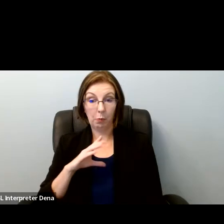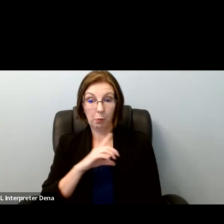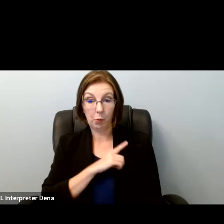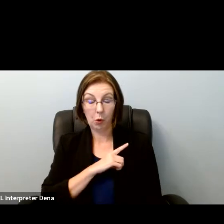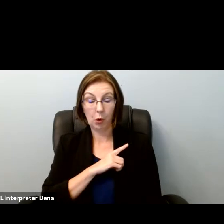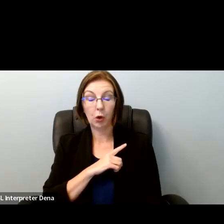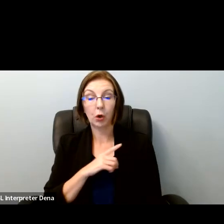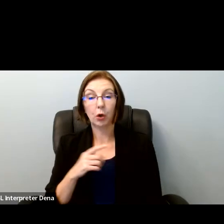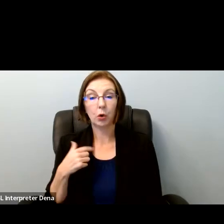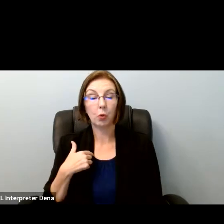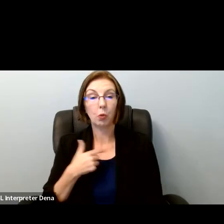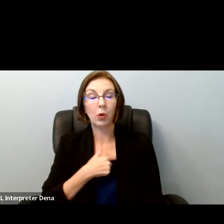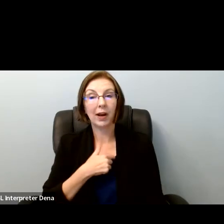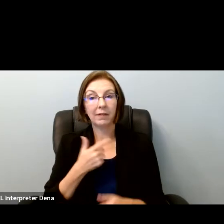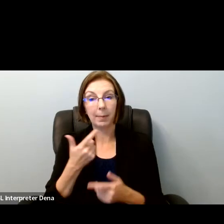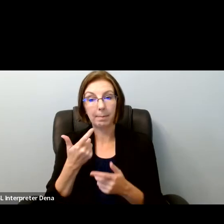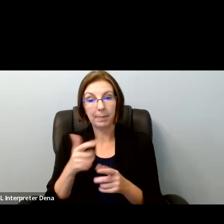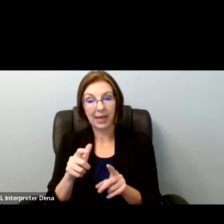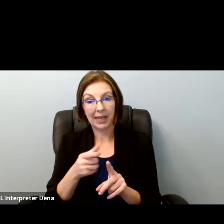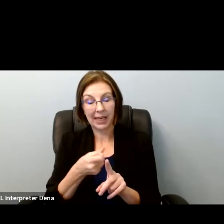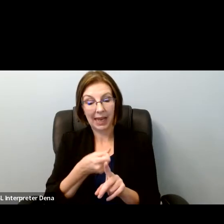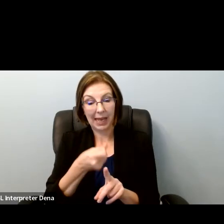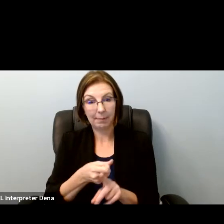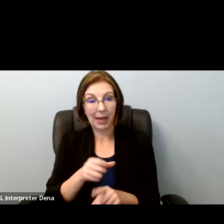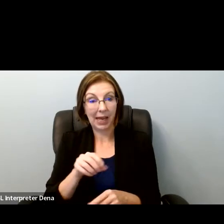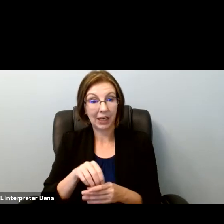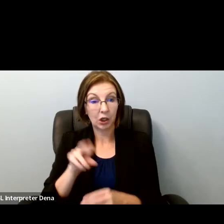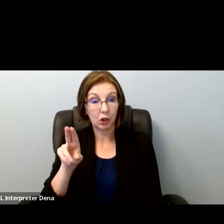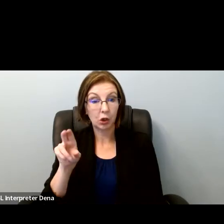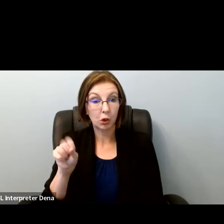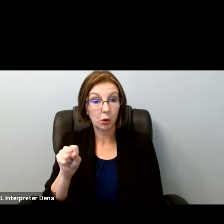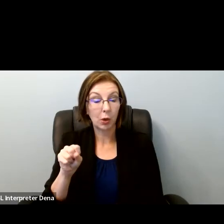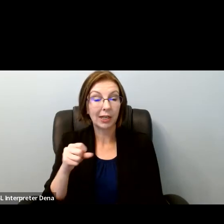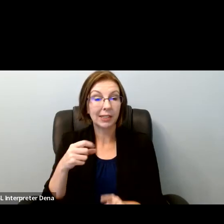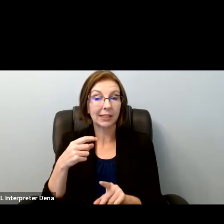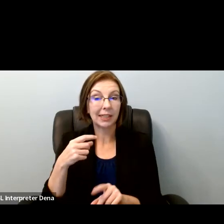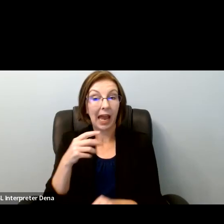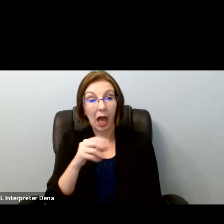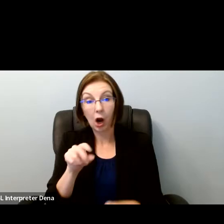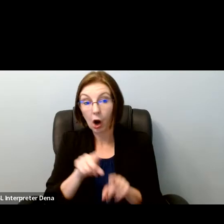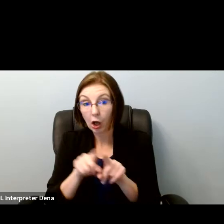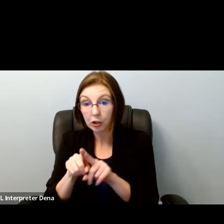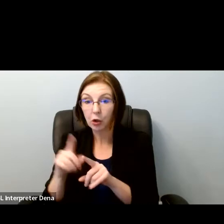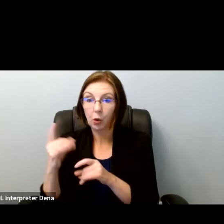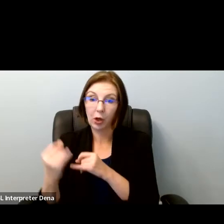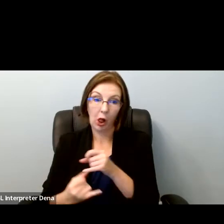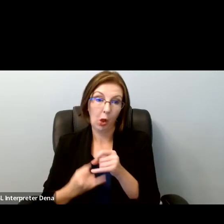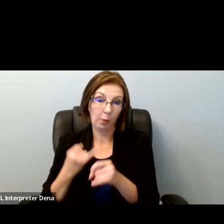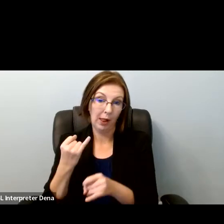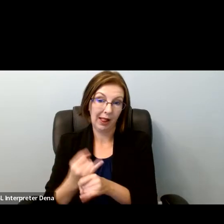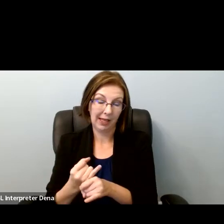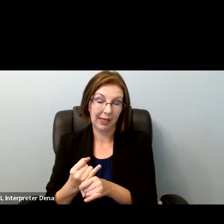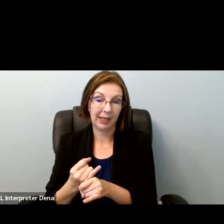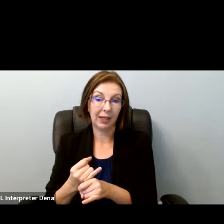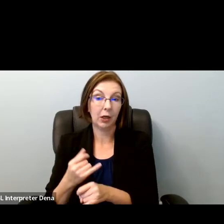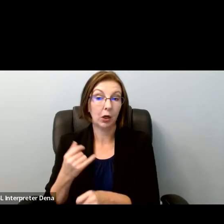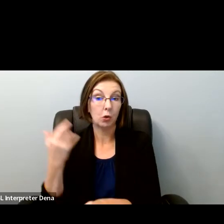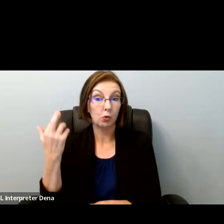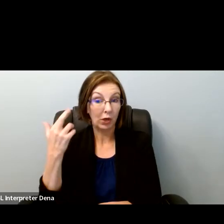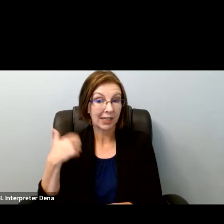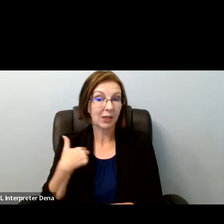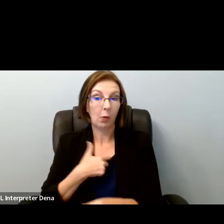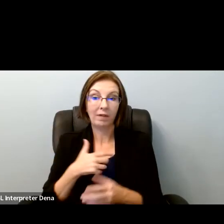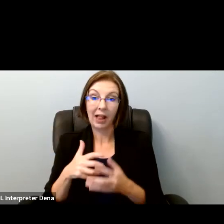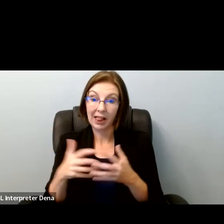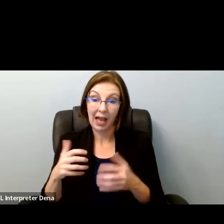has a strong impact within the US, but it also has a strong impact globally. We get a lot of